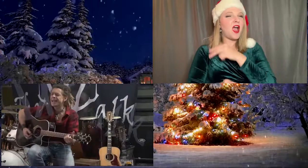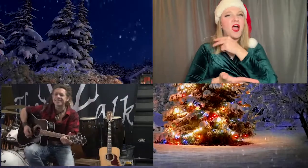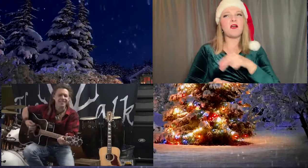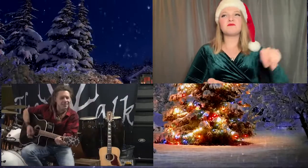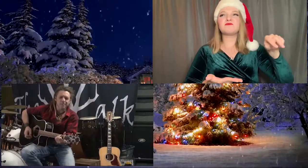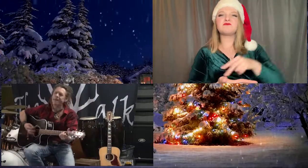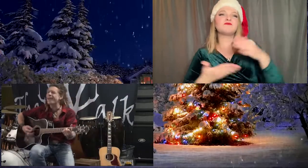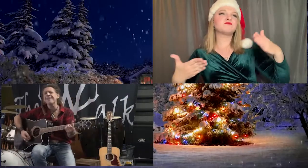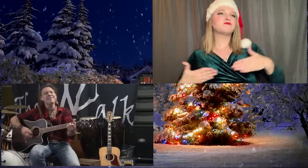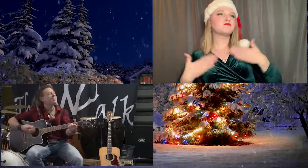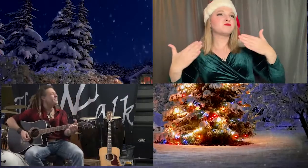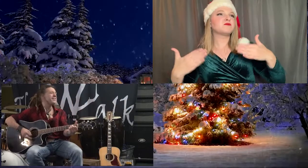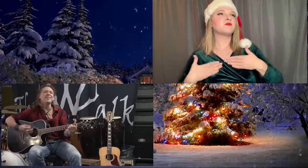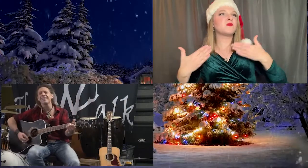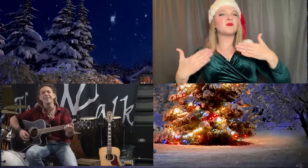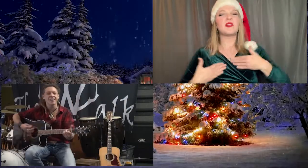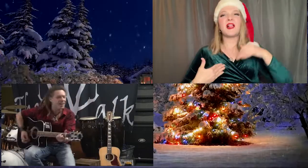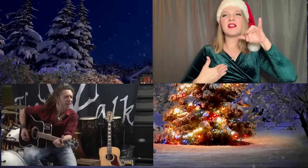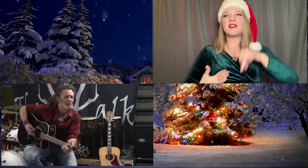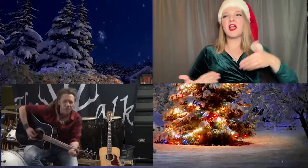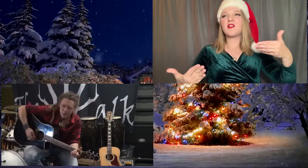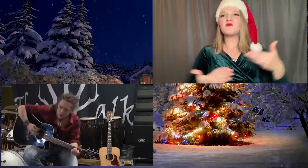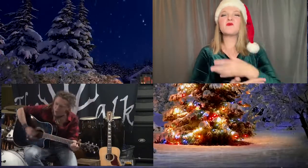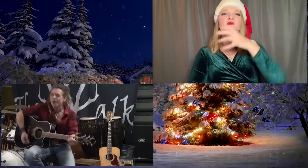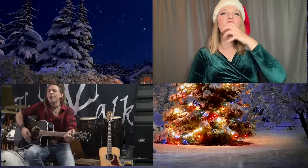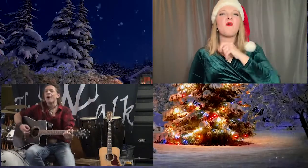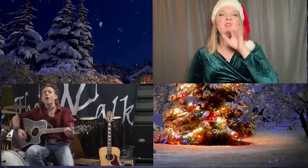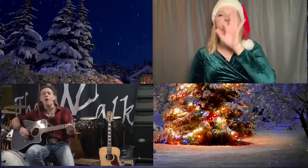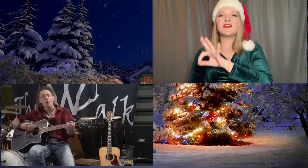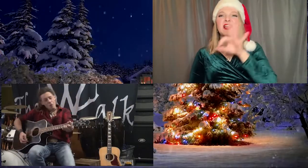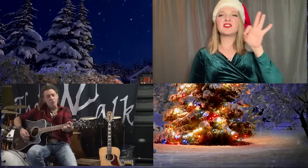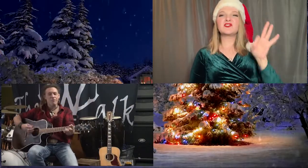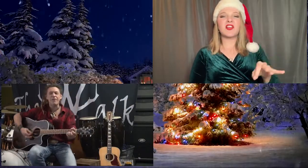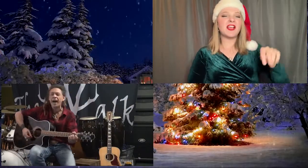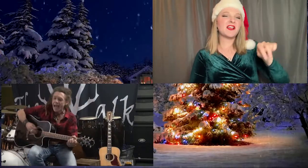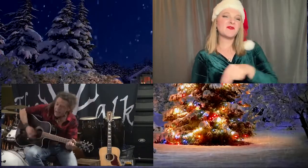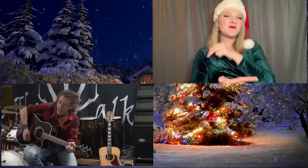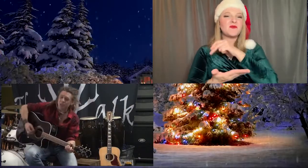Everyone dancing merrily in a new